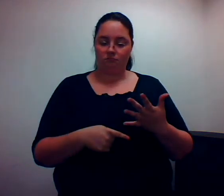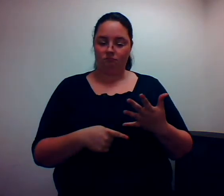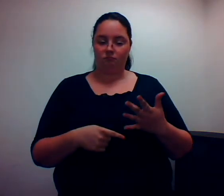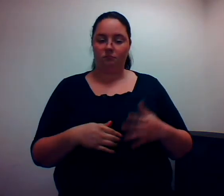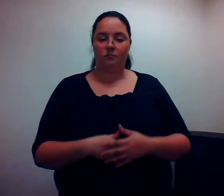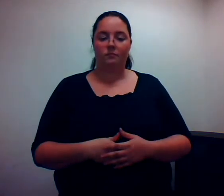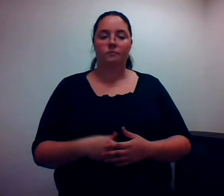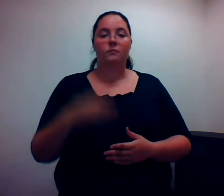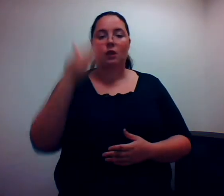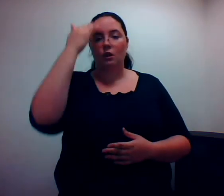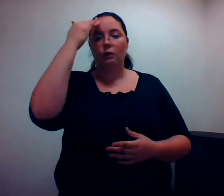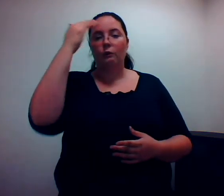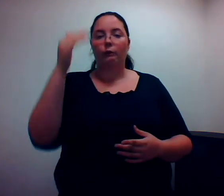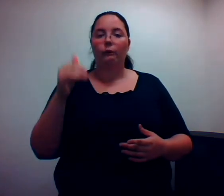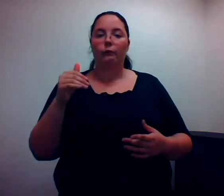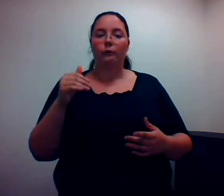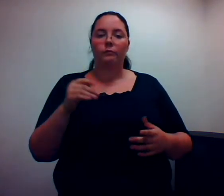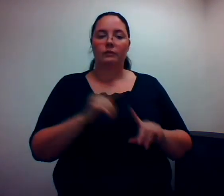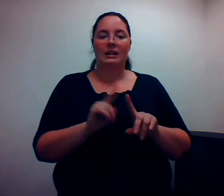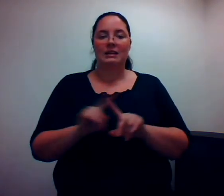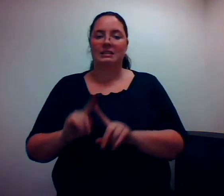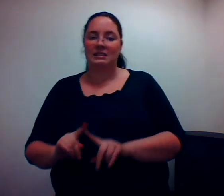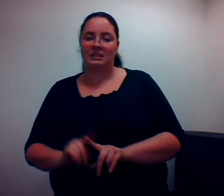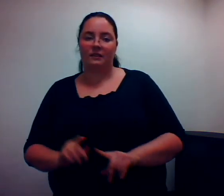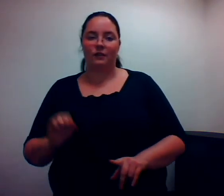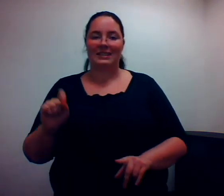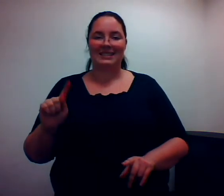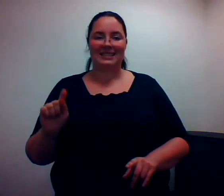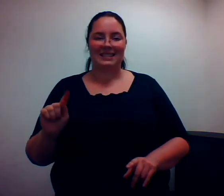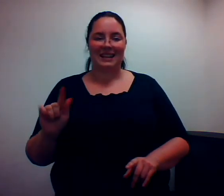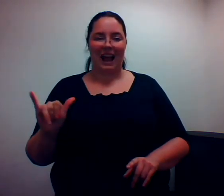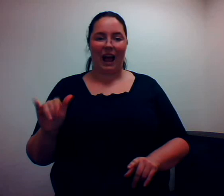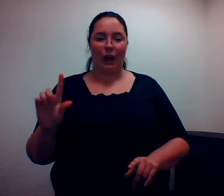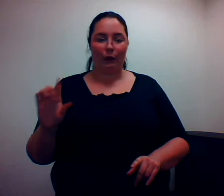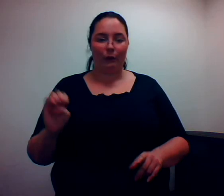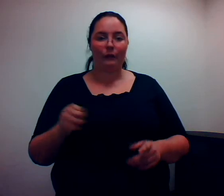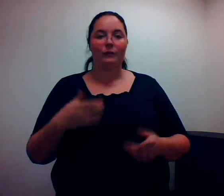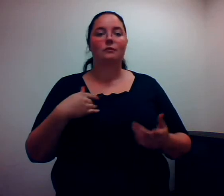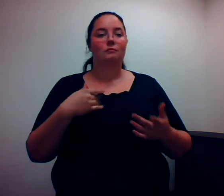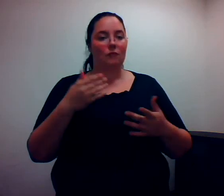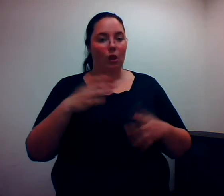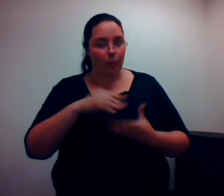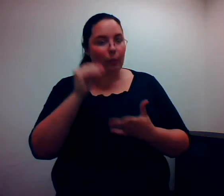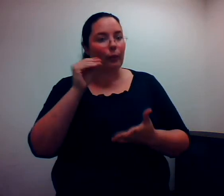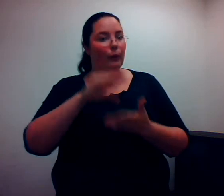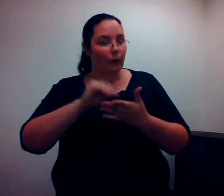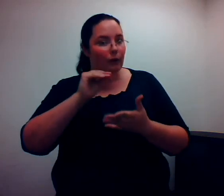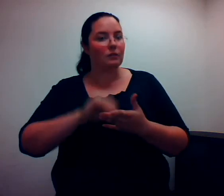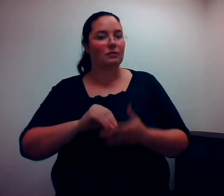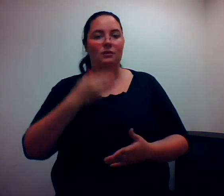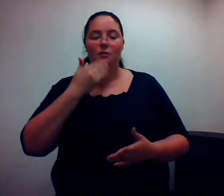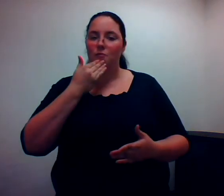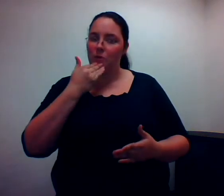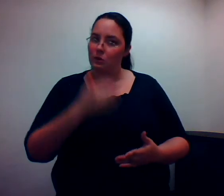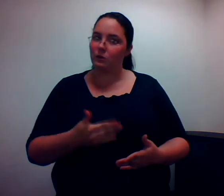they knew APA style, they knew how to arrange papers in the content areas. And I think it was a really beneficial course for students